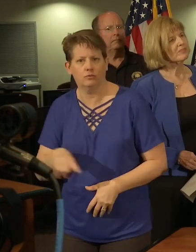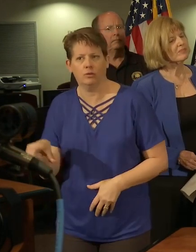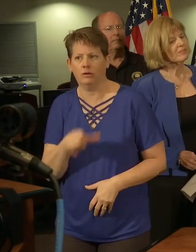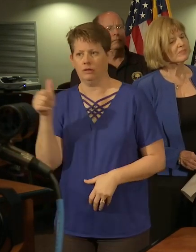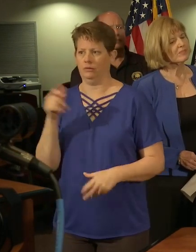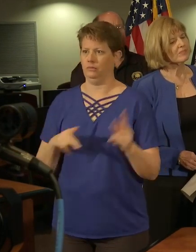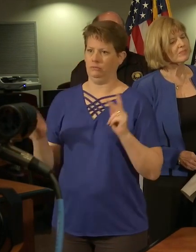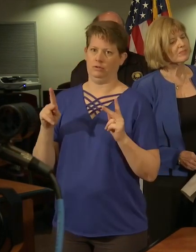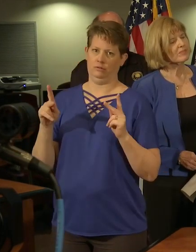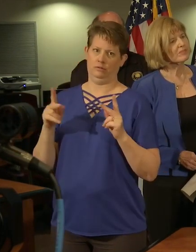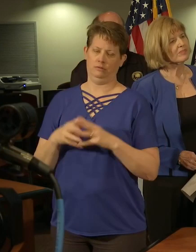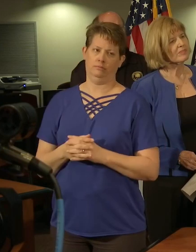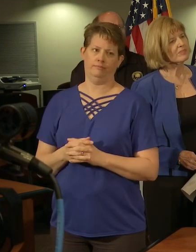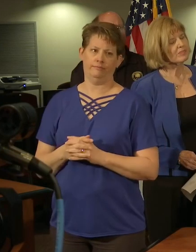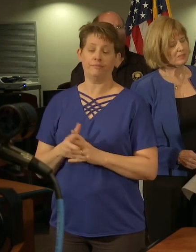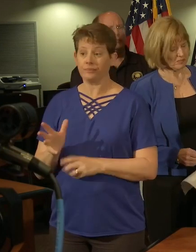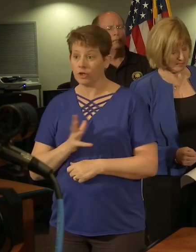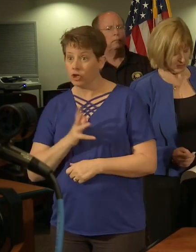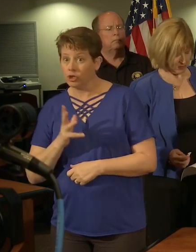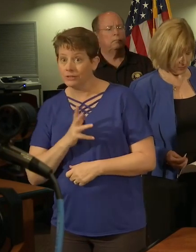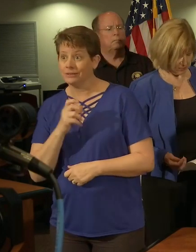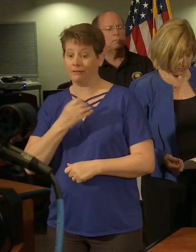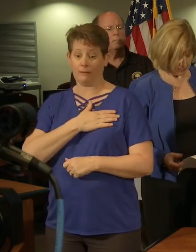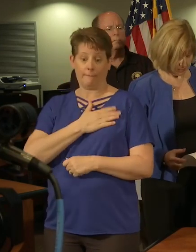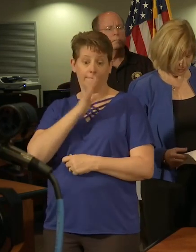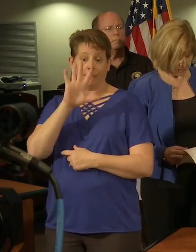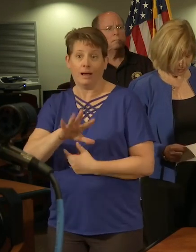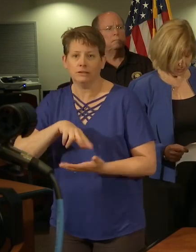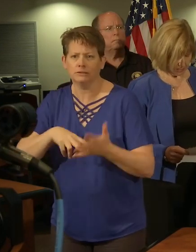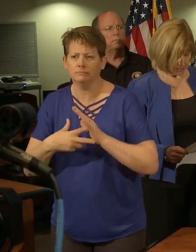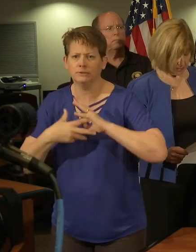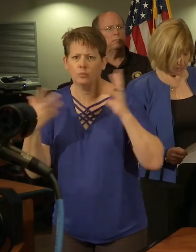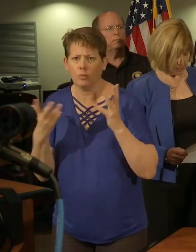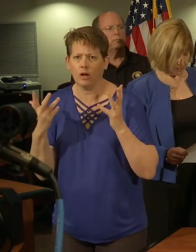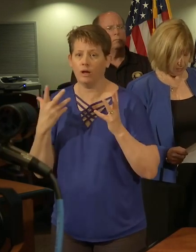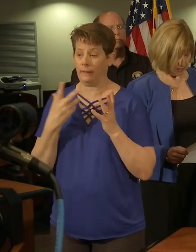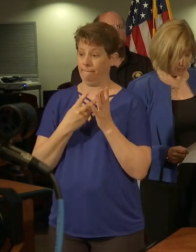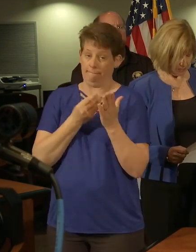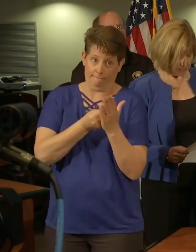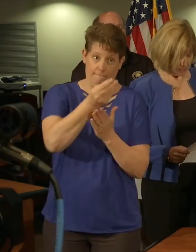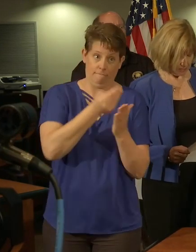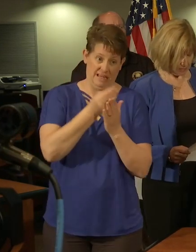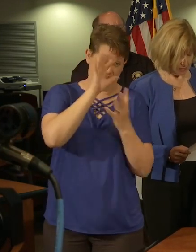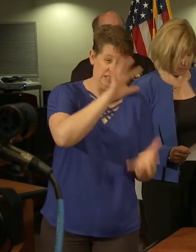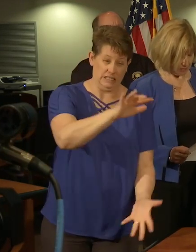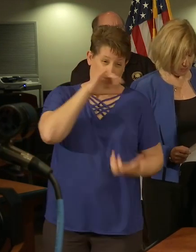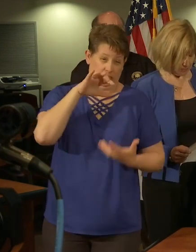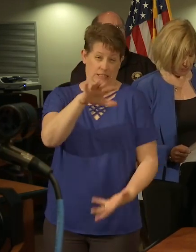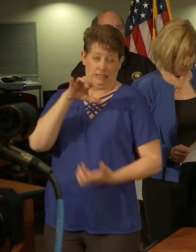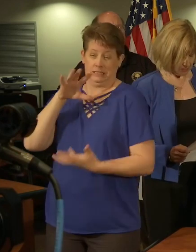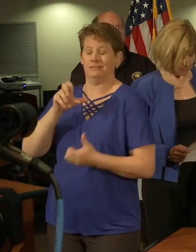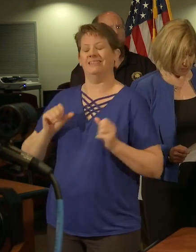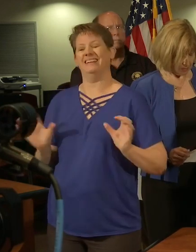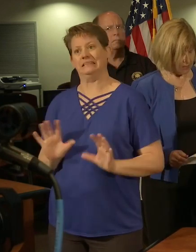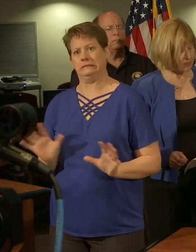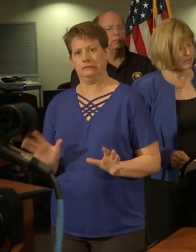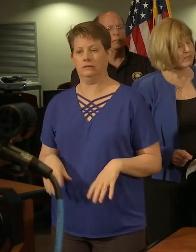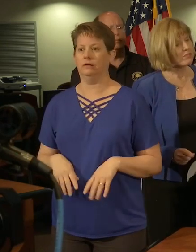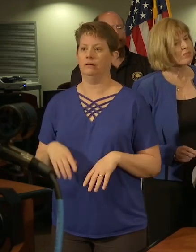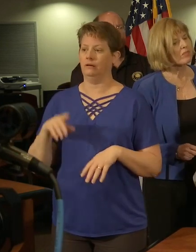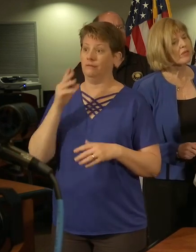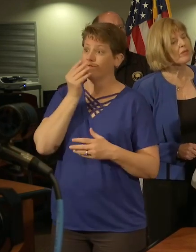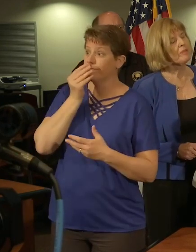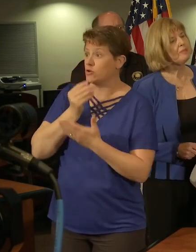towards each other. Courtesy and compassion means that we don't purchase more supplies than we need. There's no need to